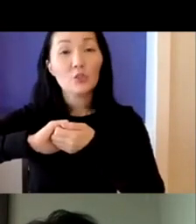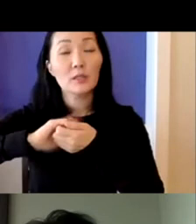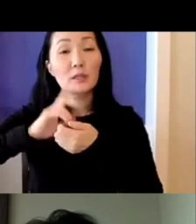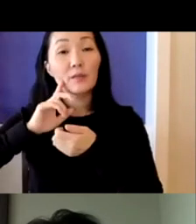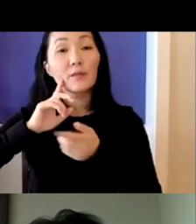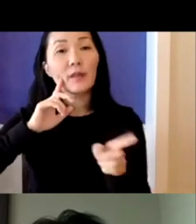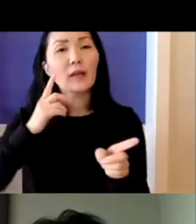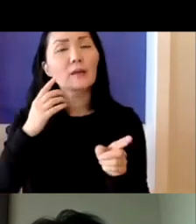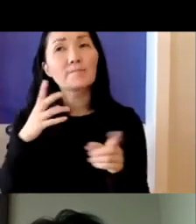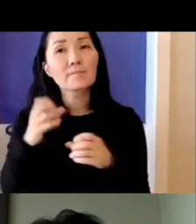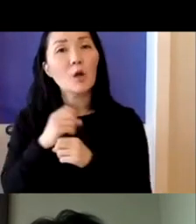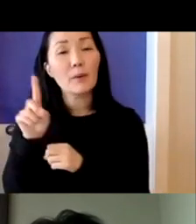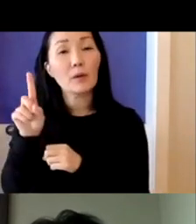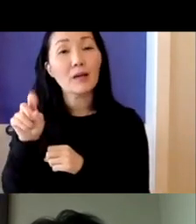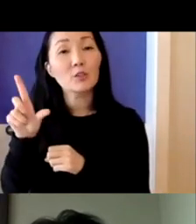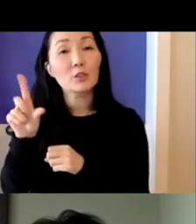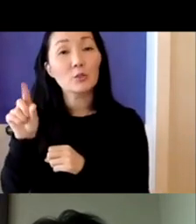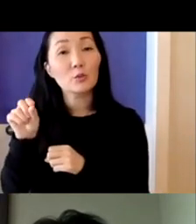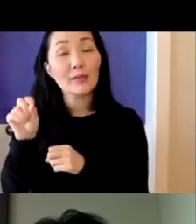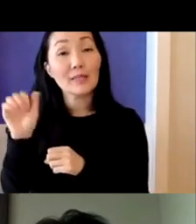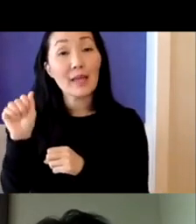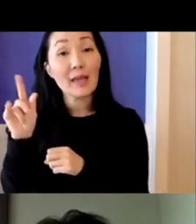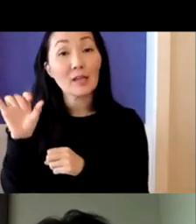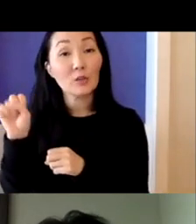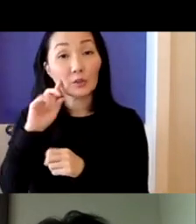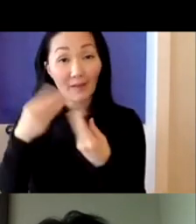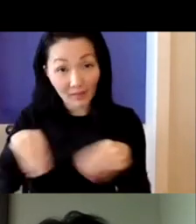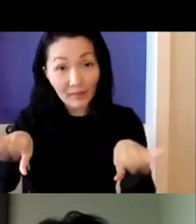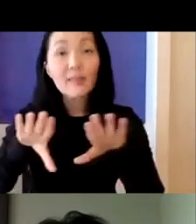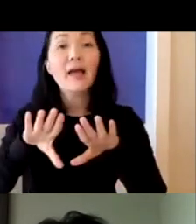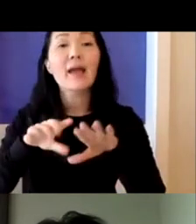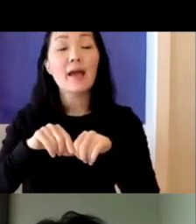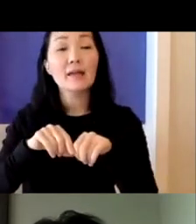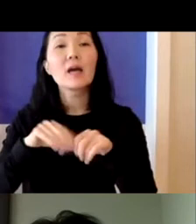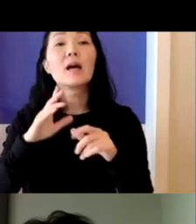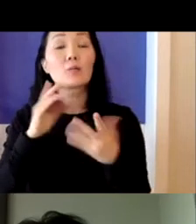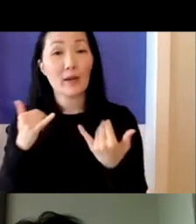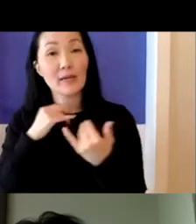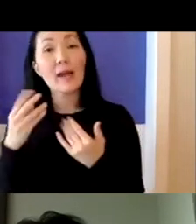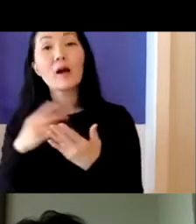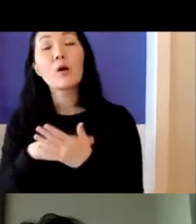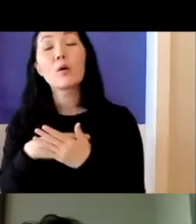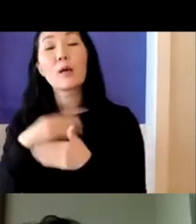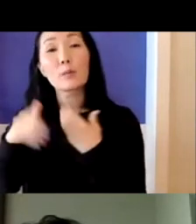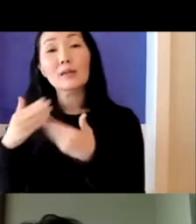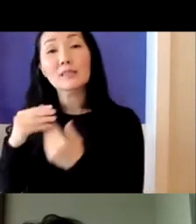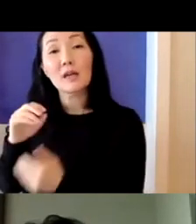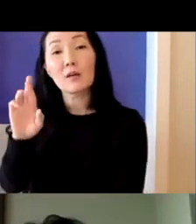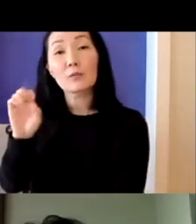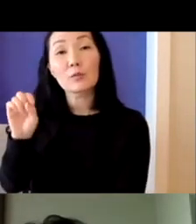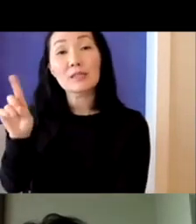about 120 acres of fee simple lands that are going through rezoning with the city. These lands were